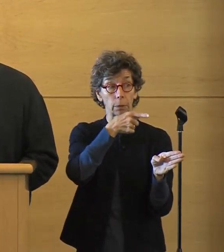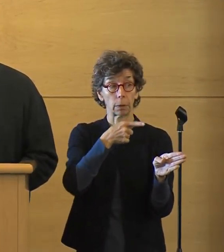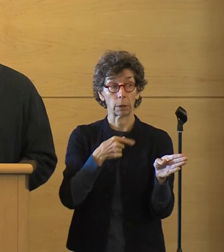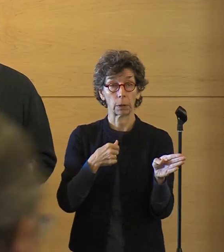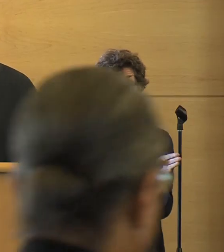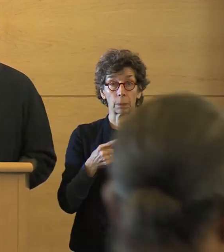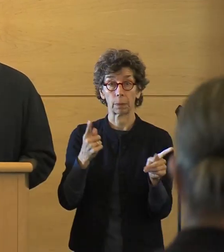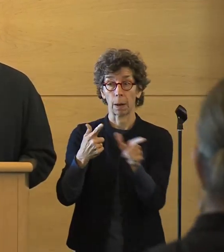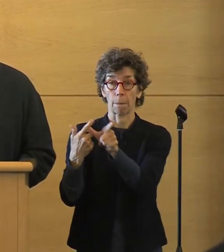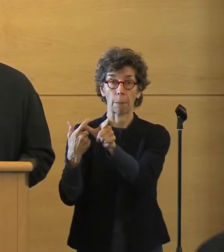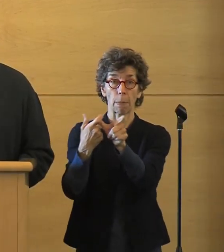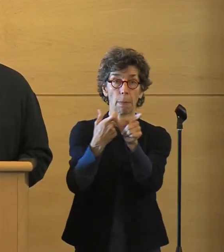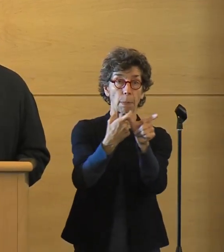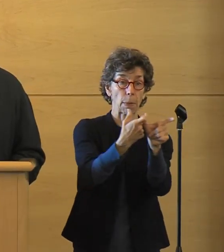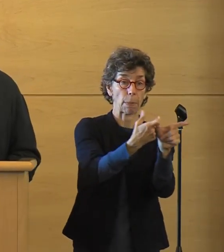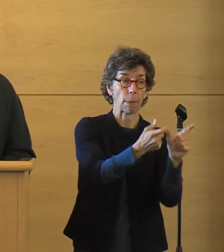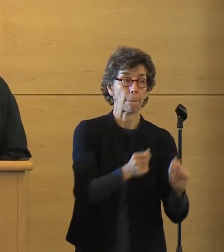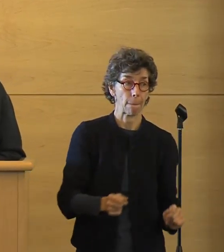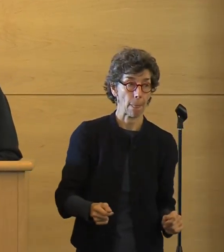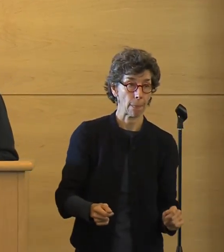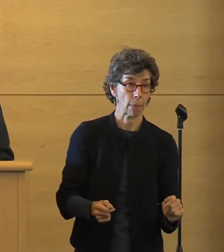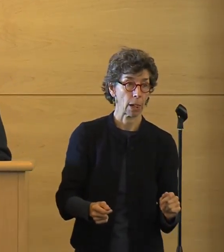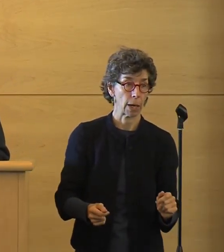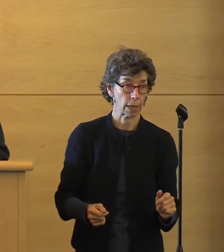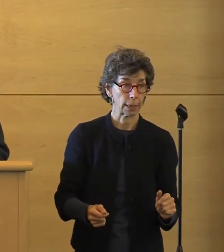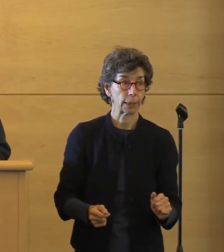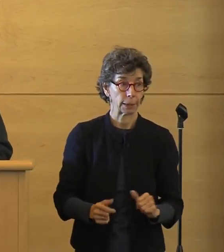and understand what that entails.